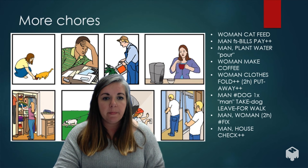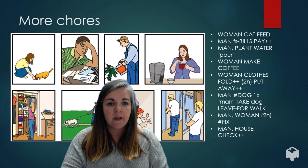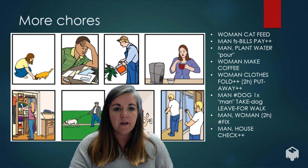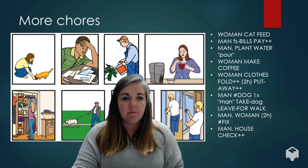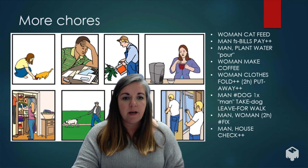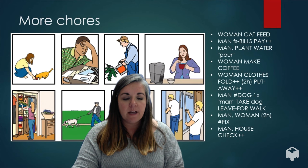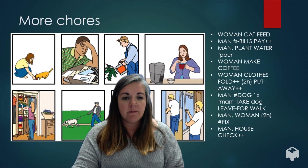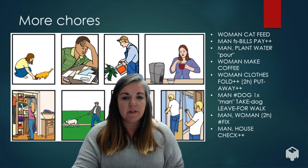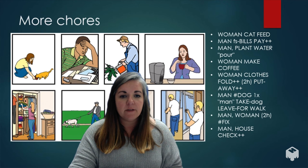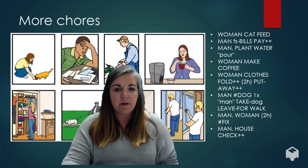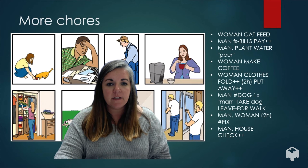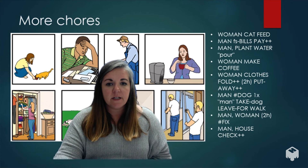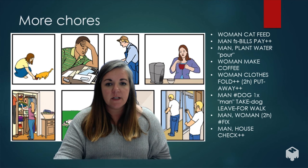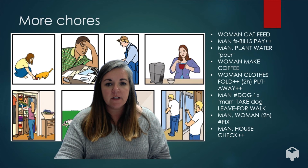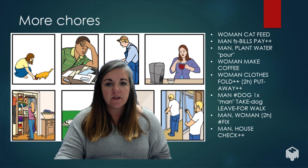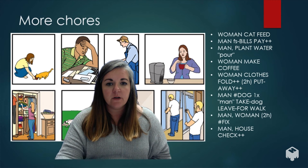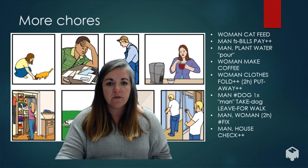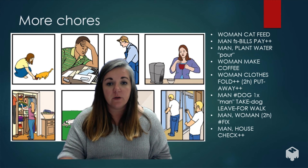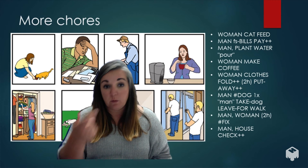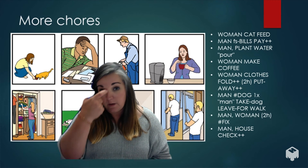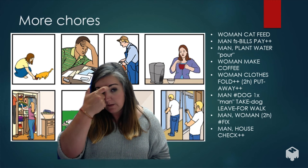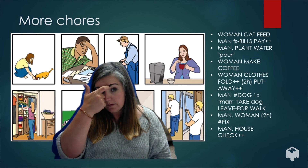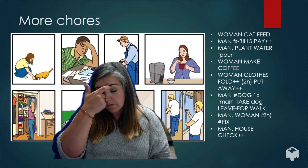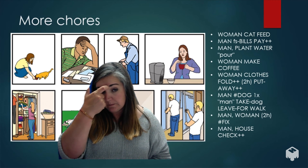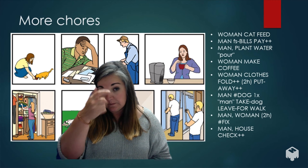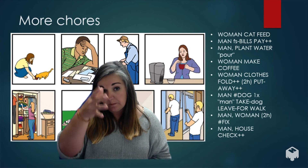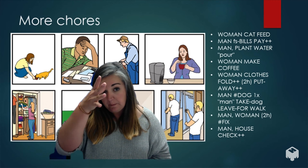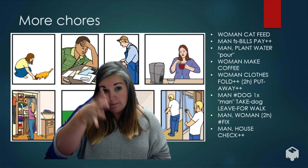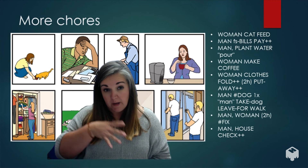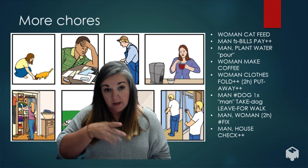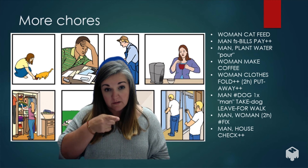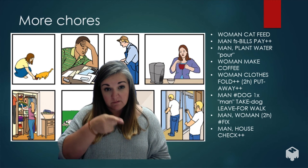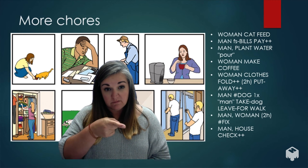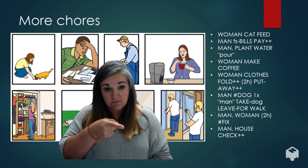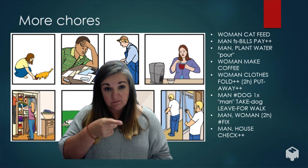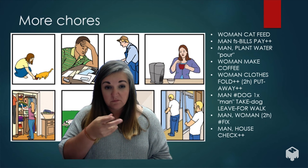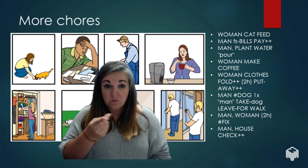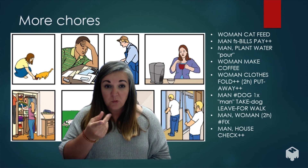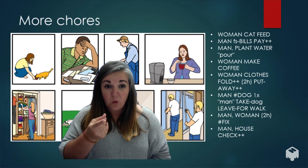Okay. Behind me is a man taking a dog for a walk.